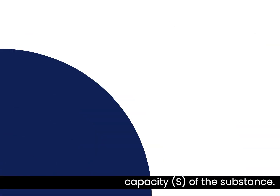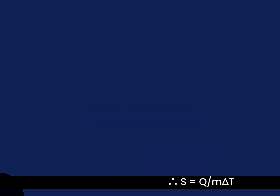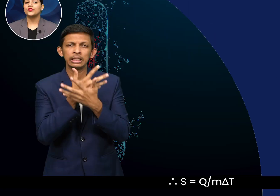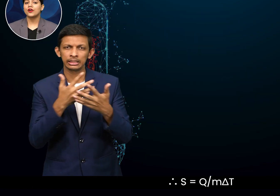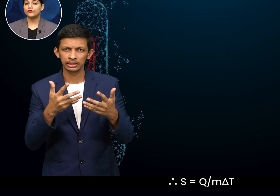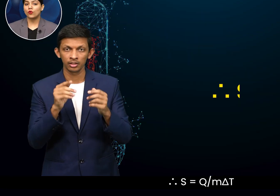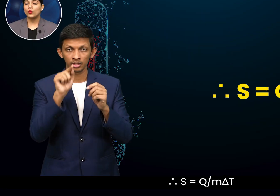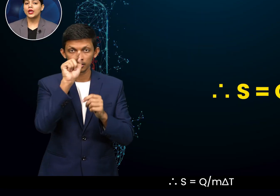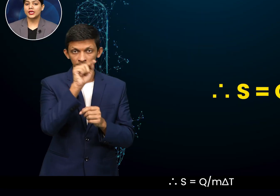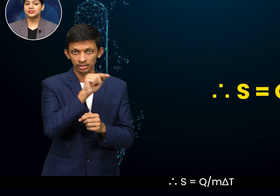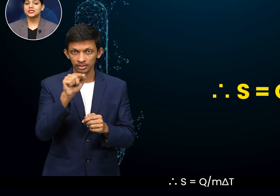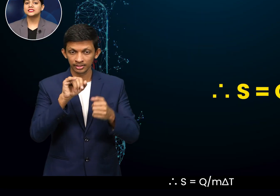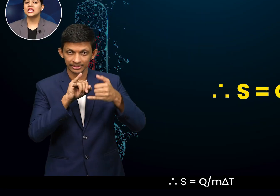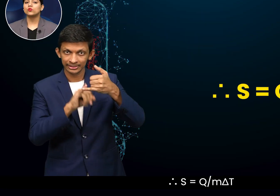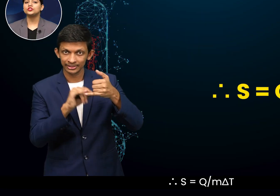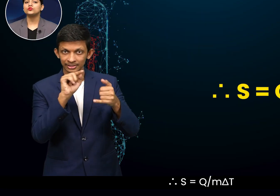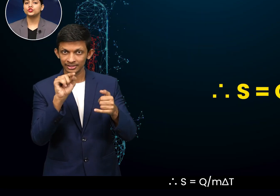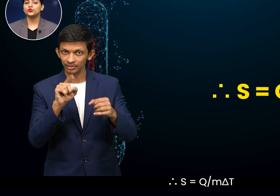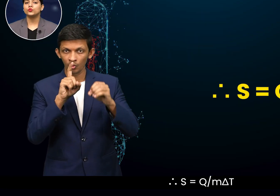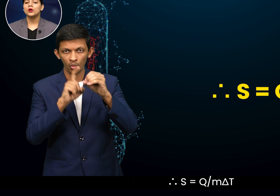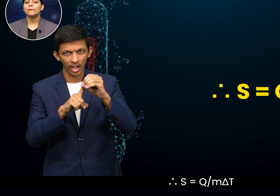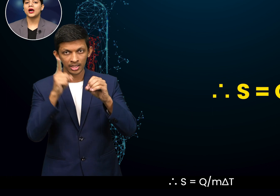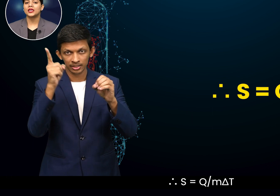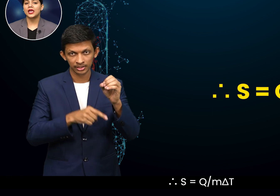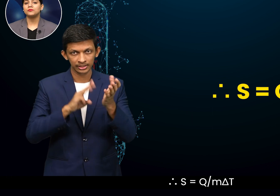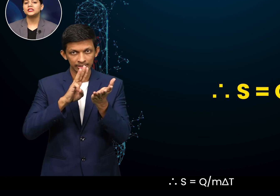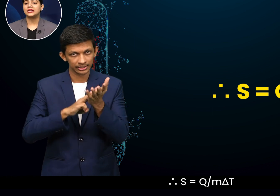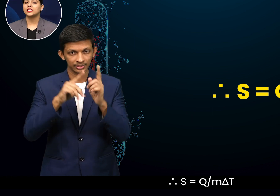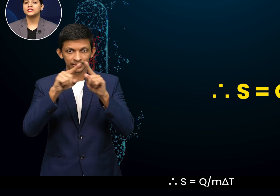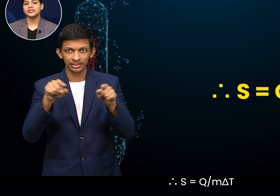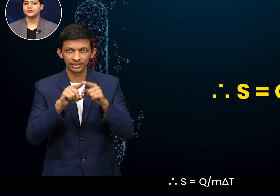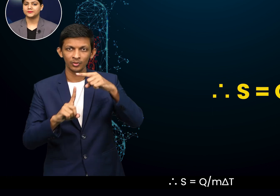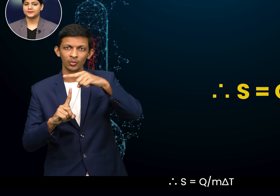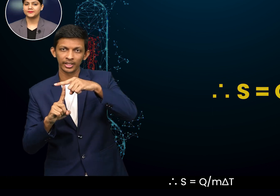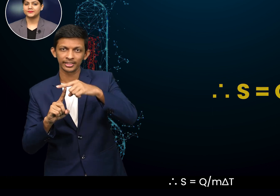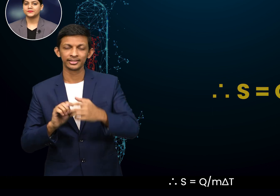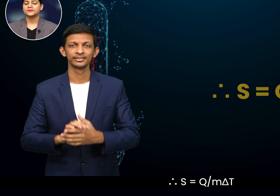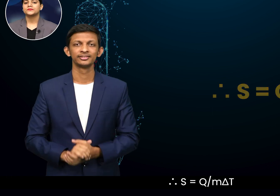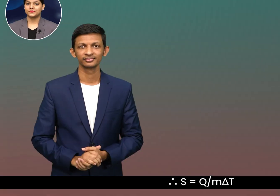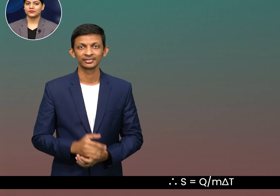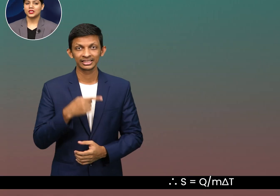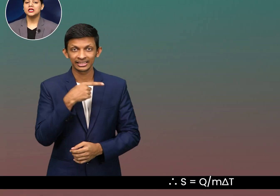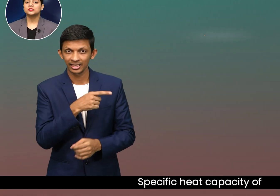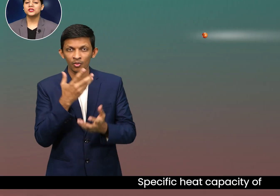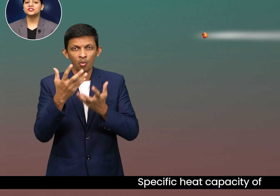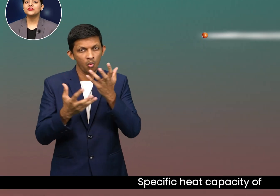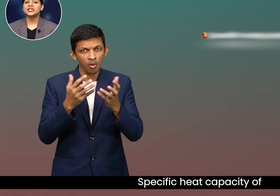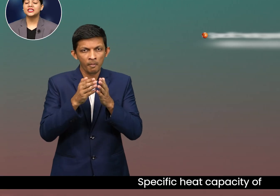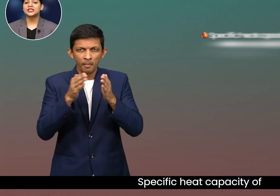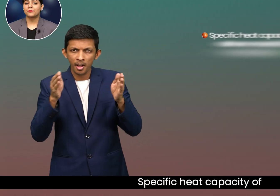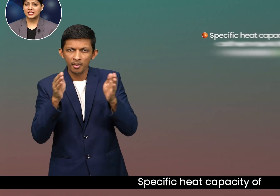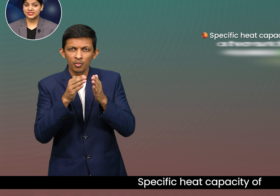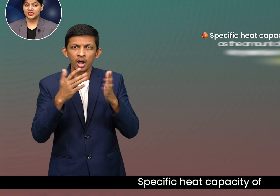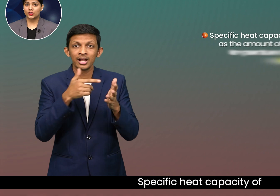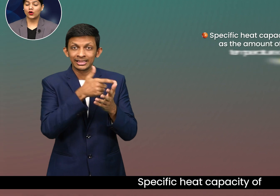substance. Therefore, S is equal to Q by M delta T. Specific